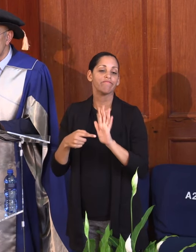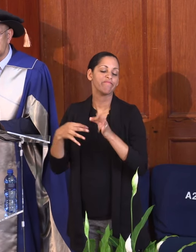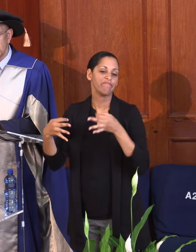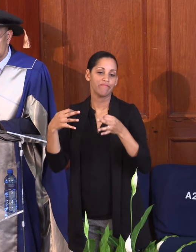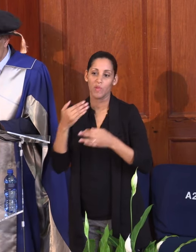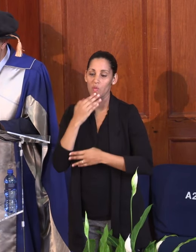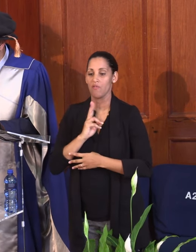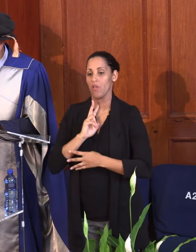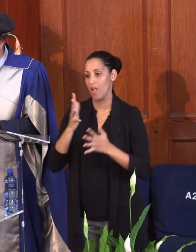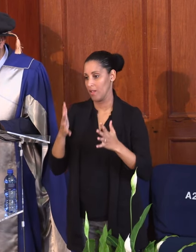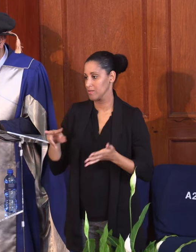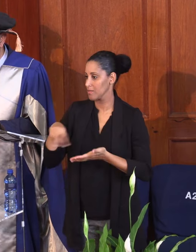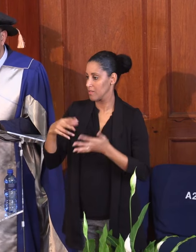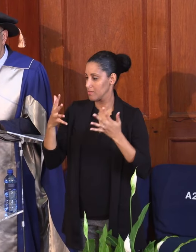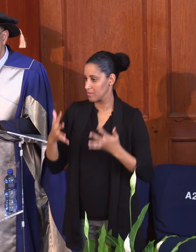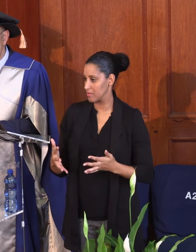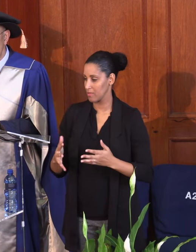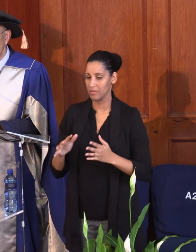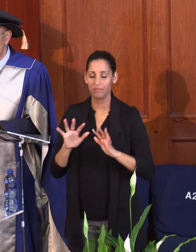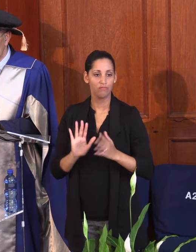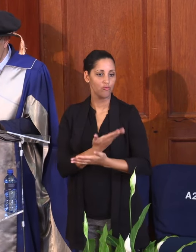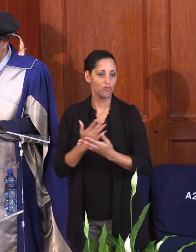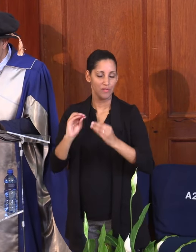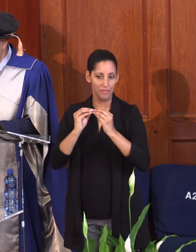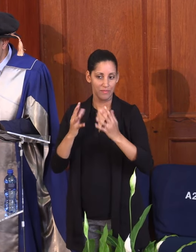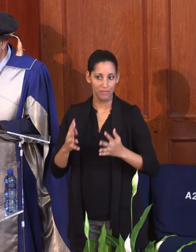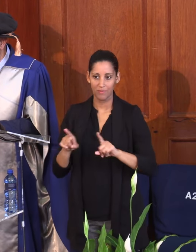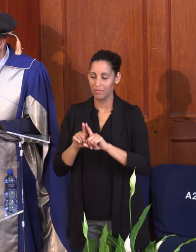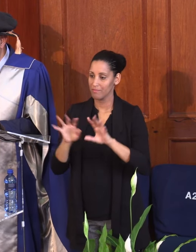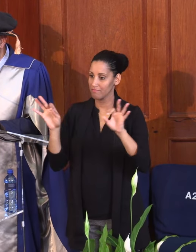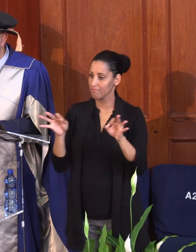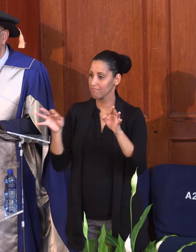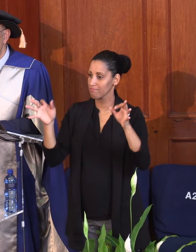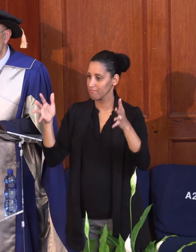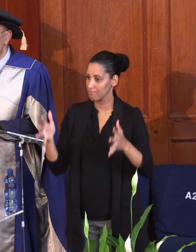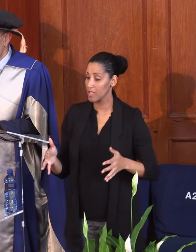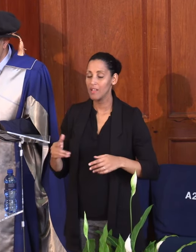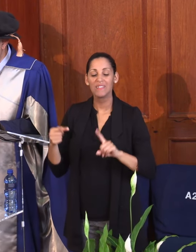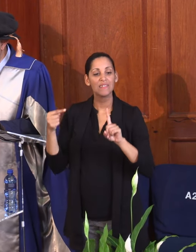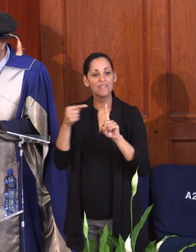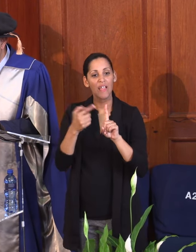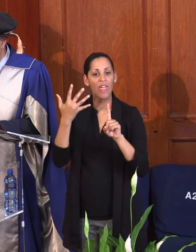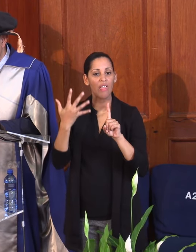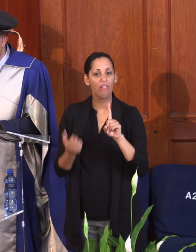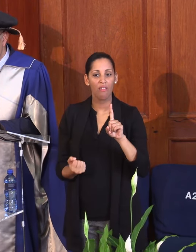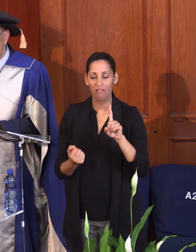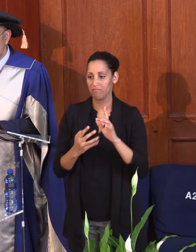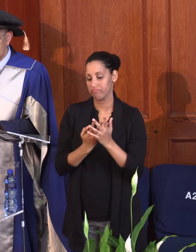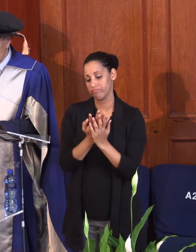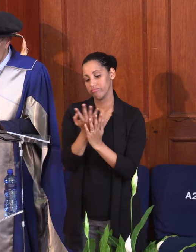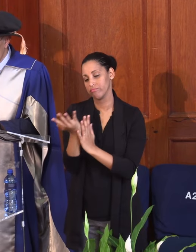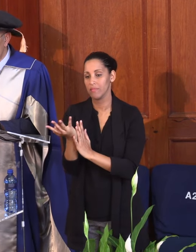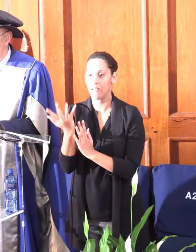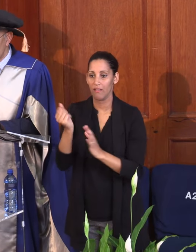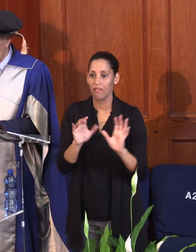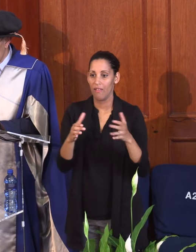vocalist, dancer, percussionist, and composer who performs across multiple genres that include